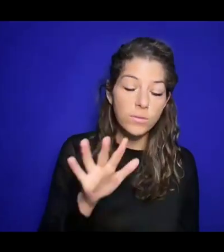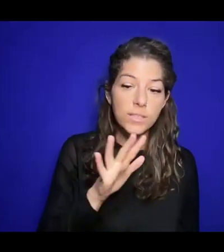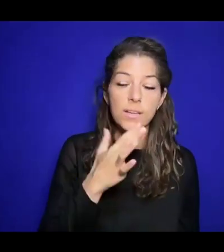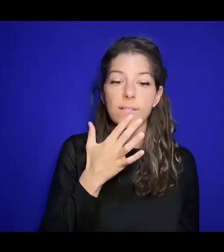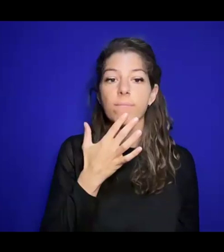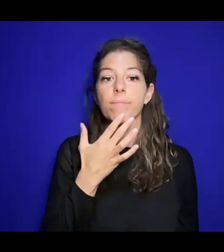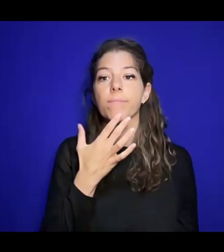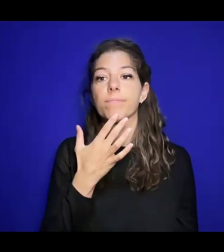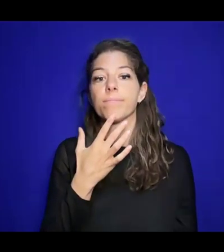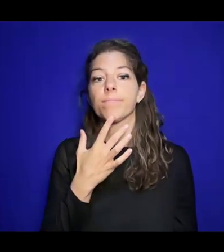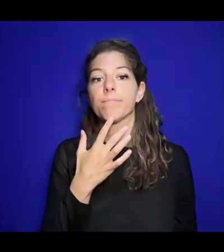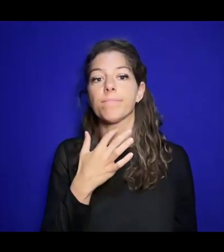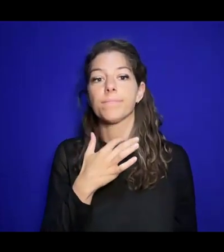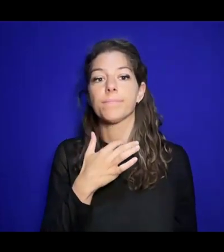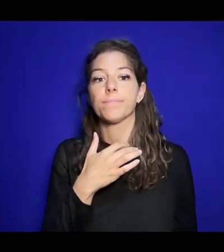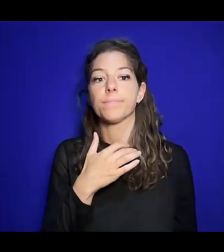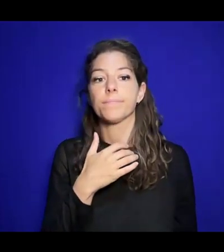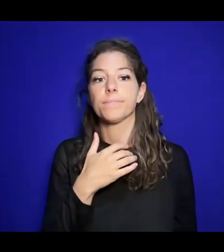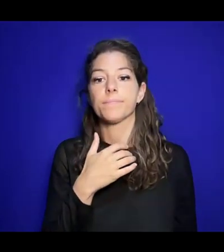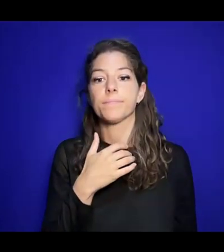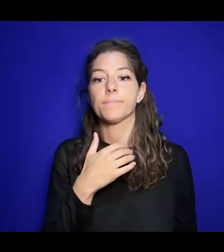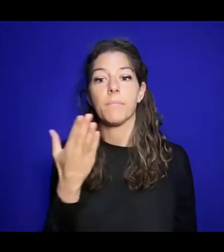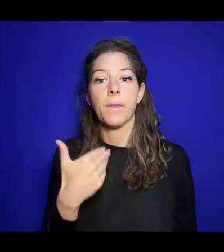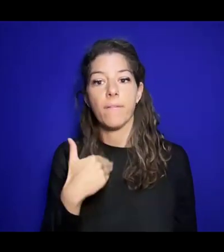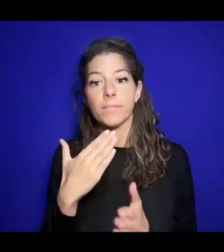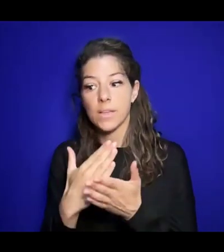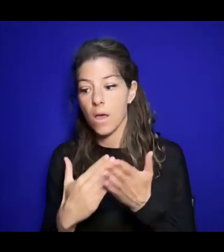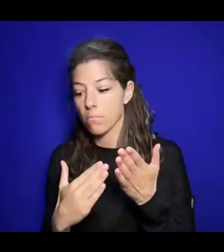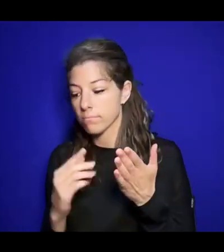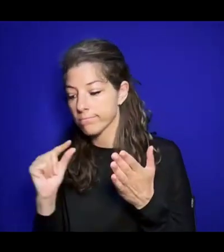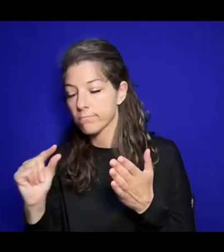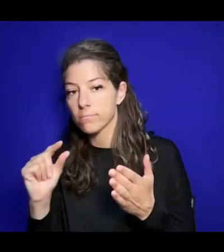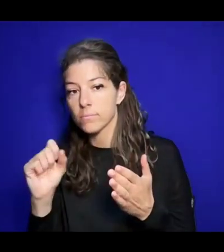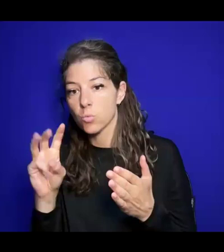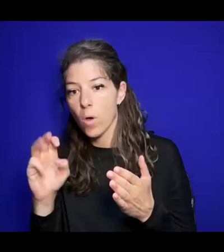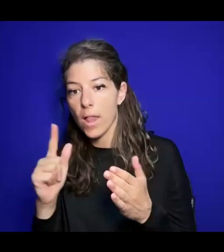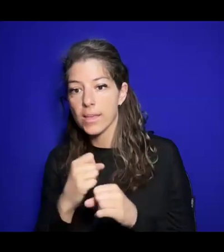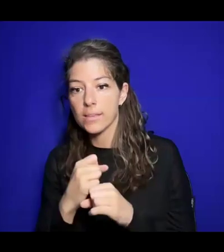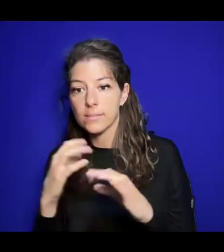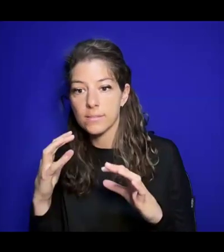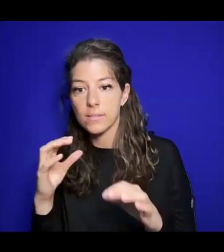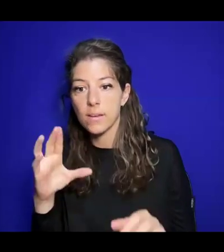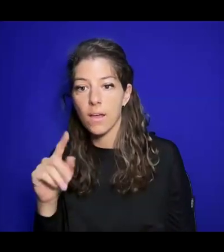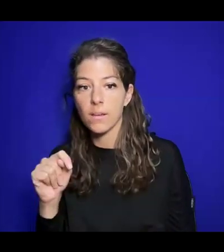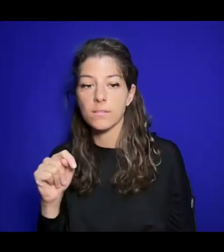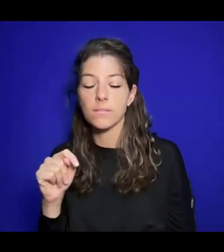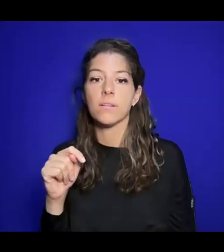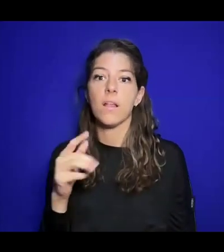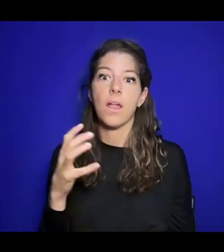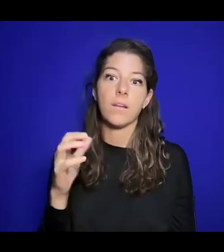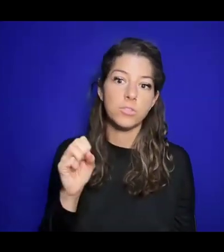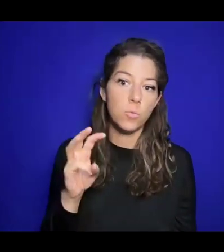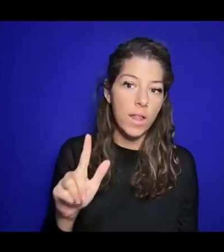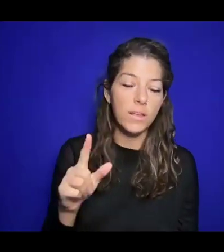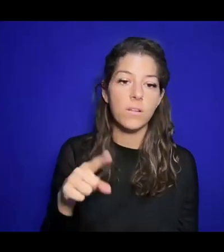on your skin. Um, you might have some little tiny bit of swelling around the cut. You might have a lot of swelling because